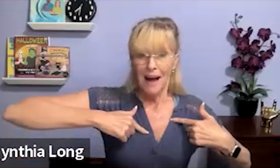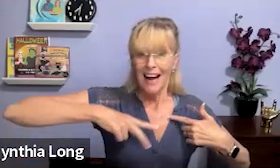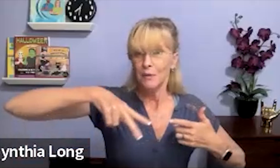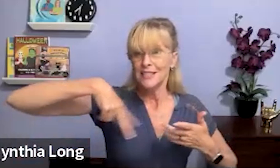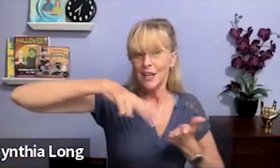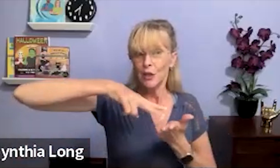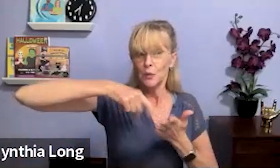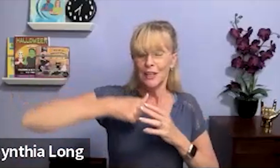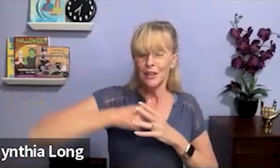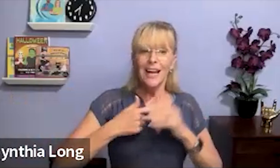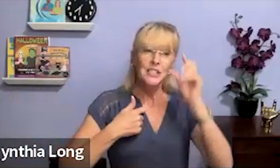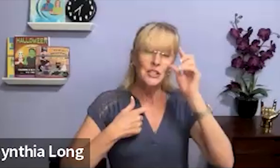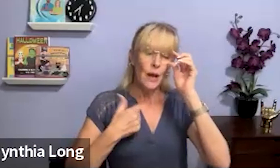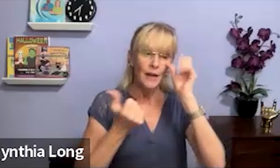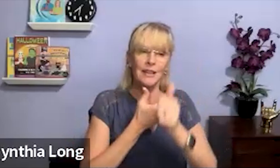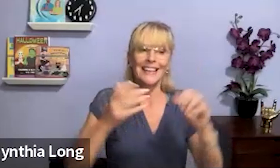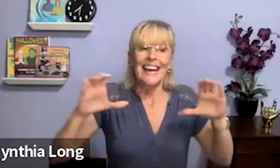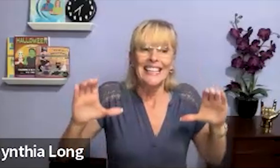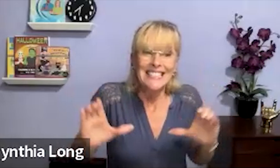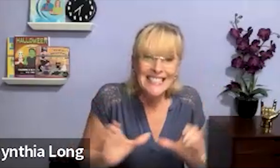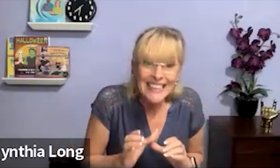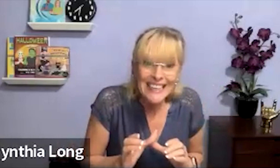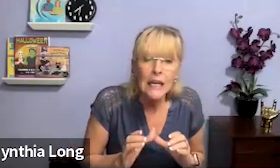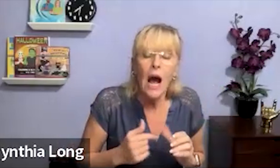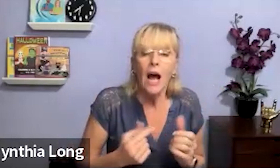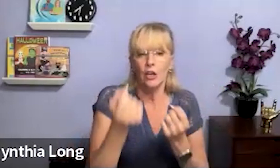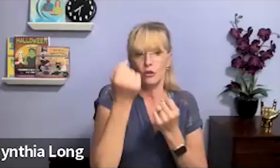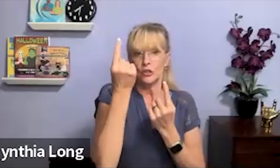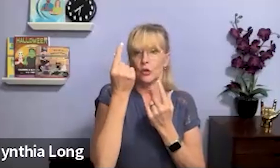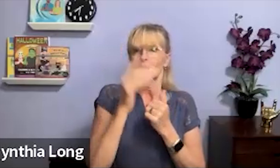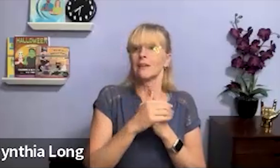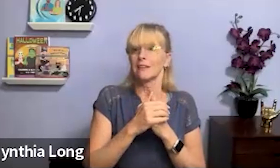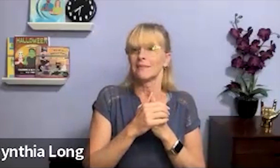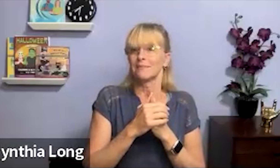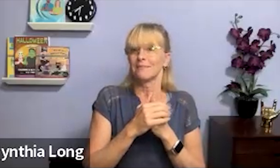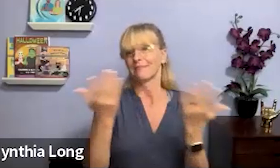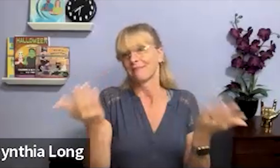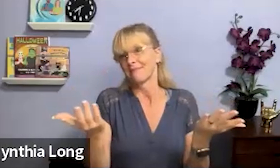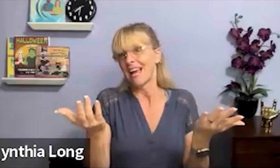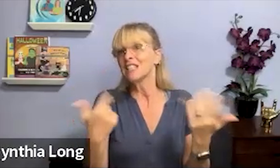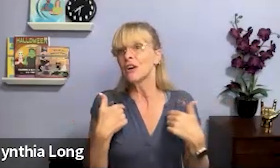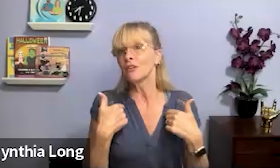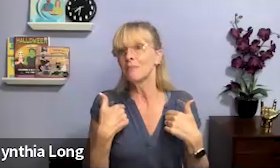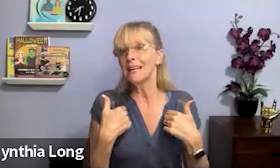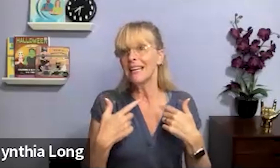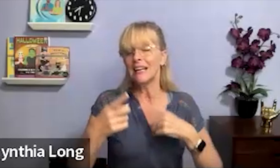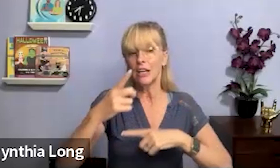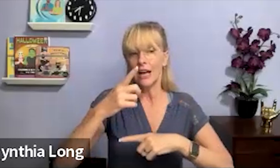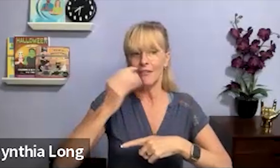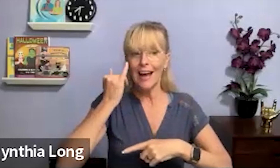I was not a good reader. And so everything that I did, I understood. And so for me, if I